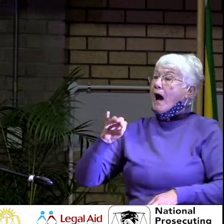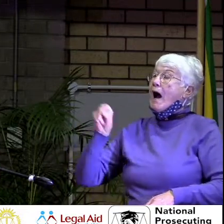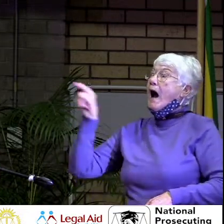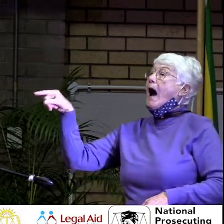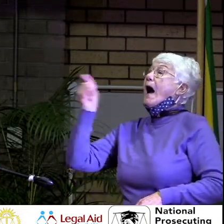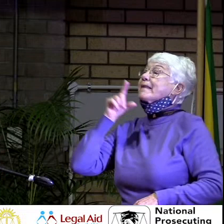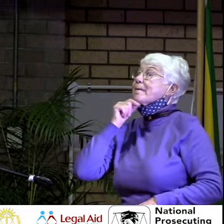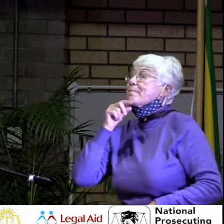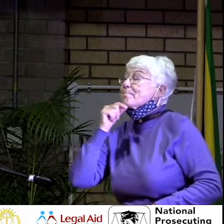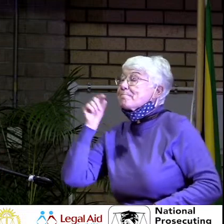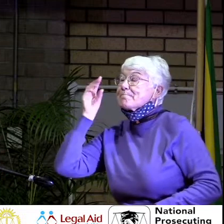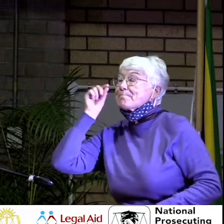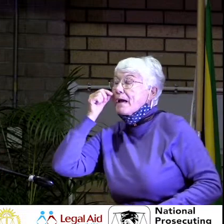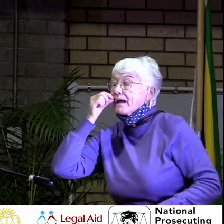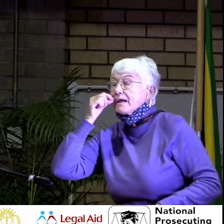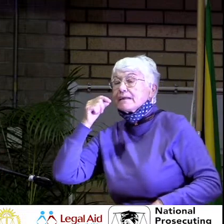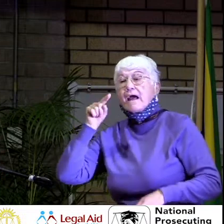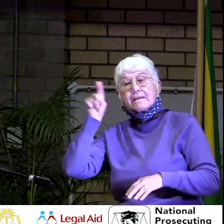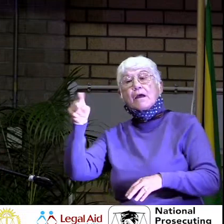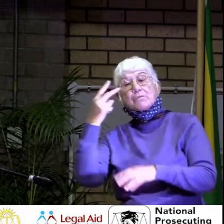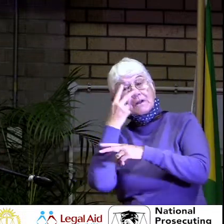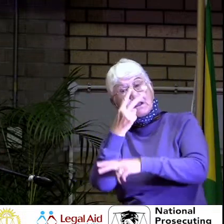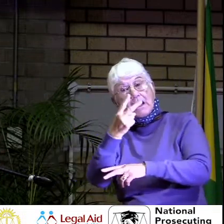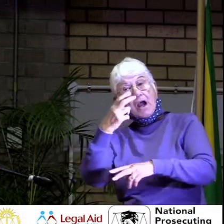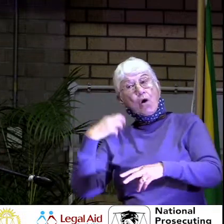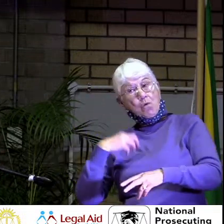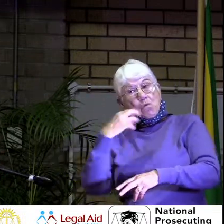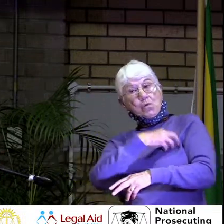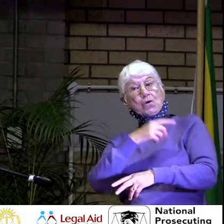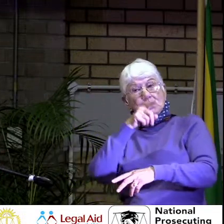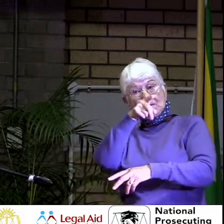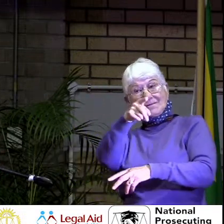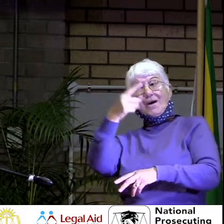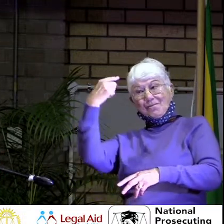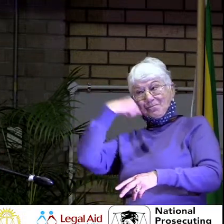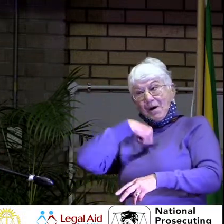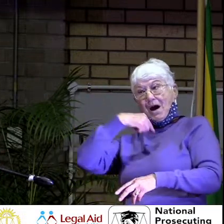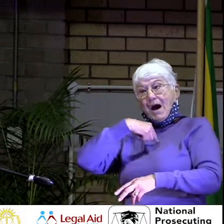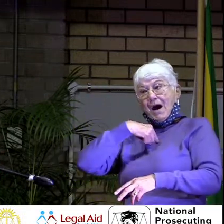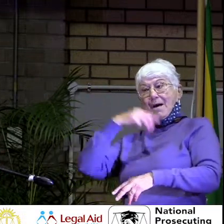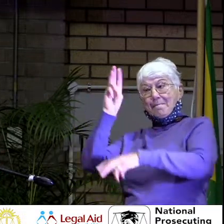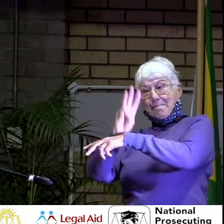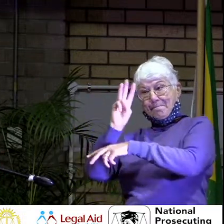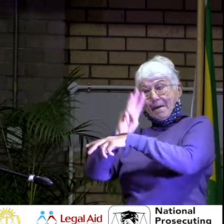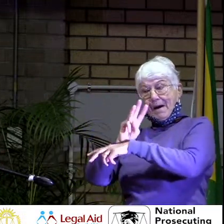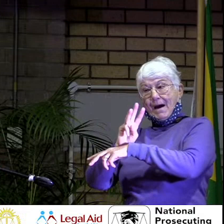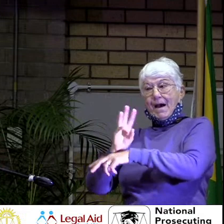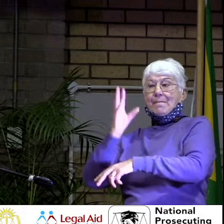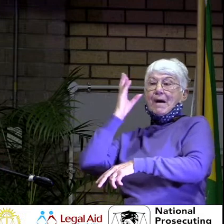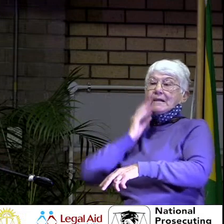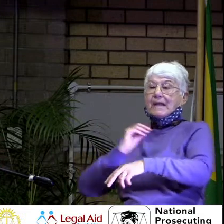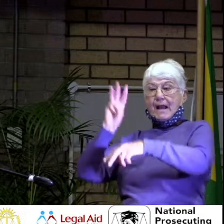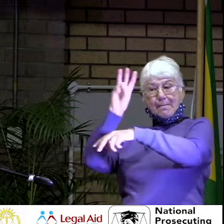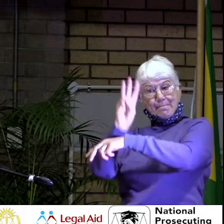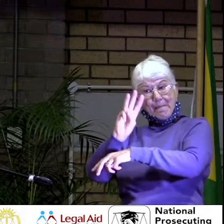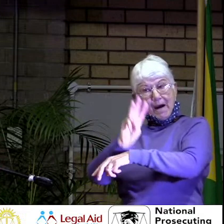treat women as we want our mothers, our grandmothers, our daughters to be